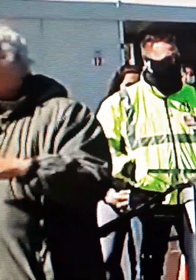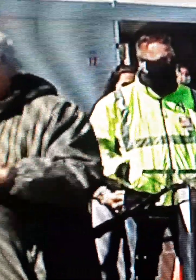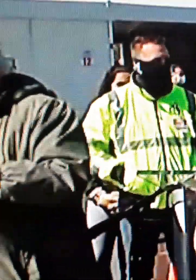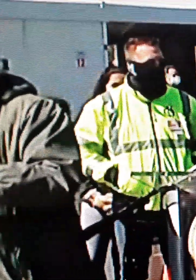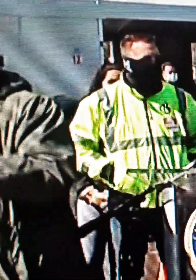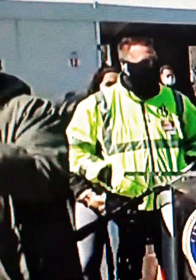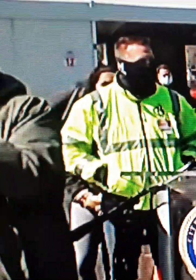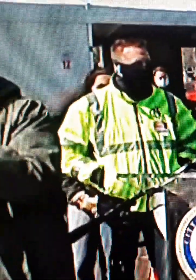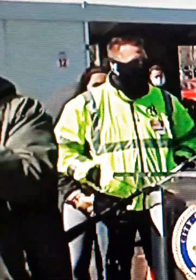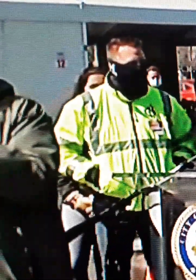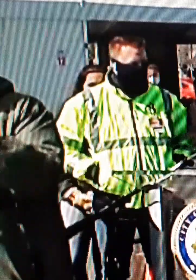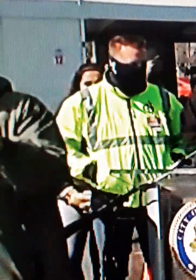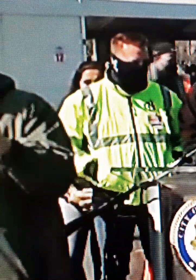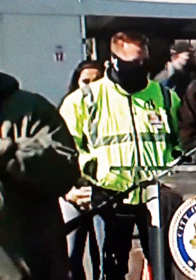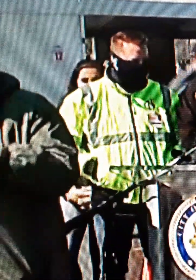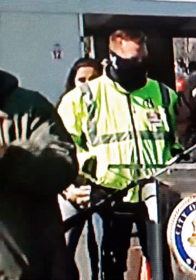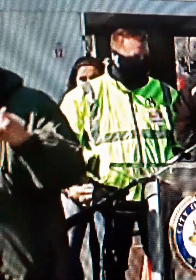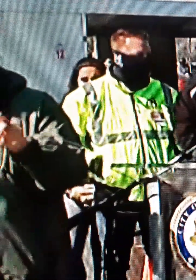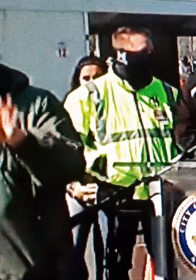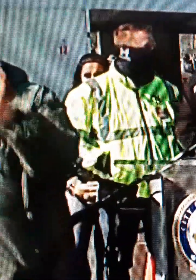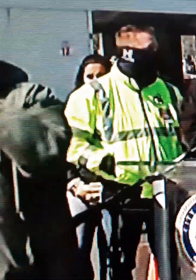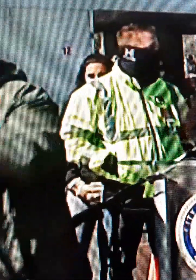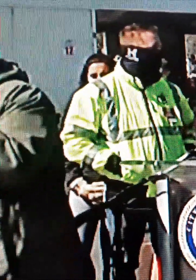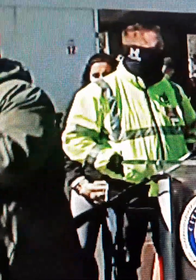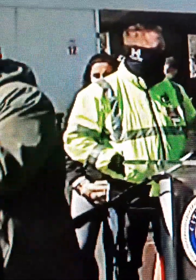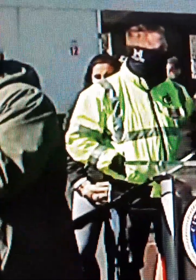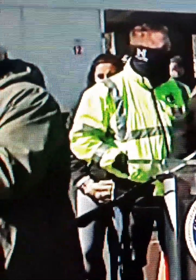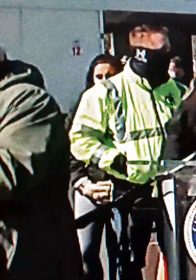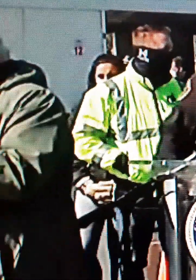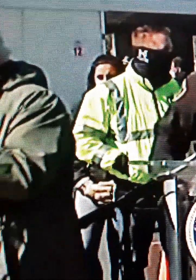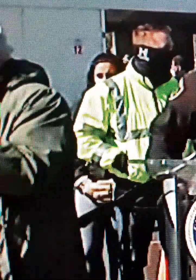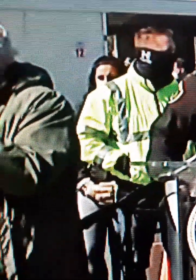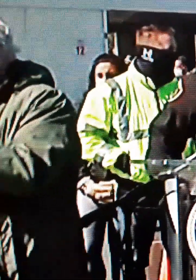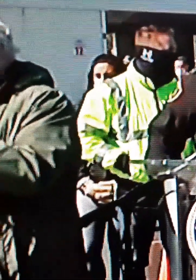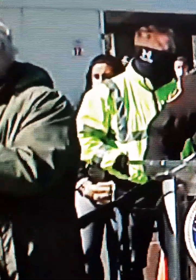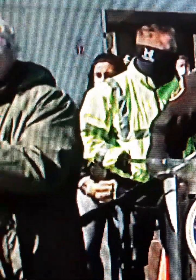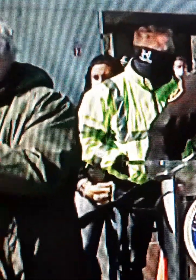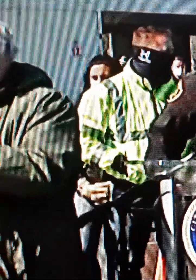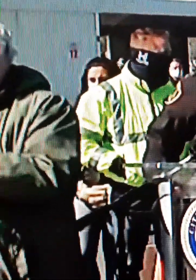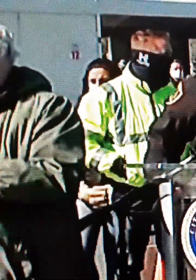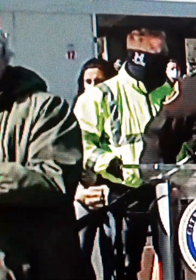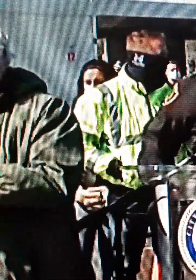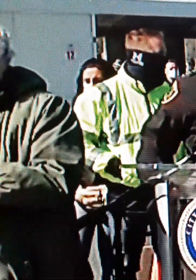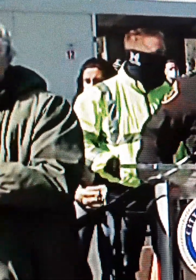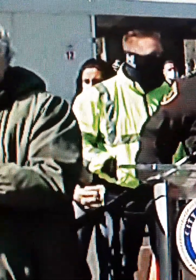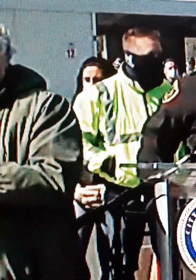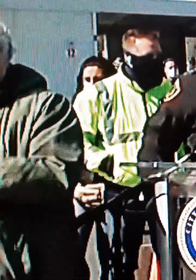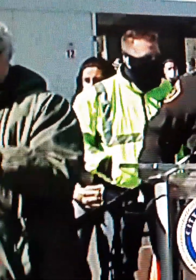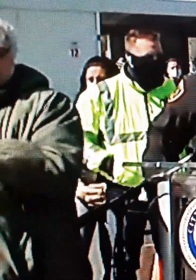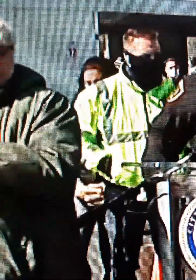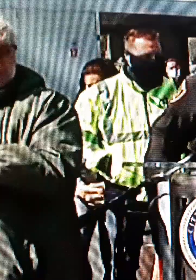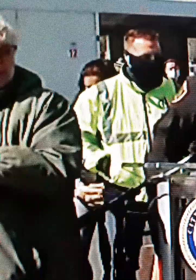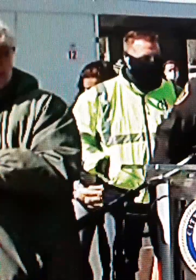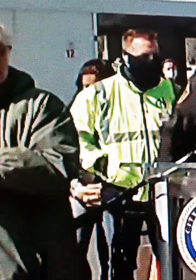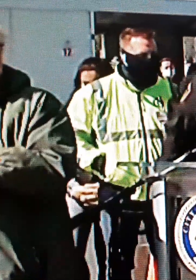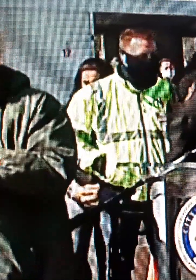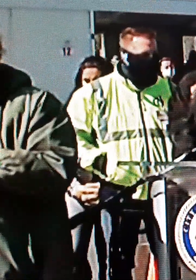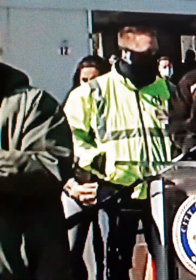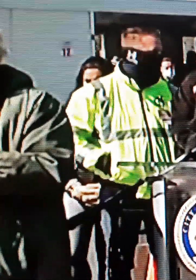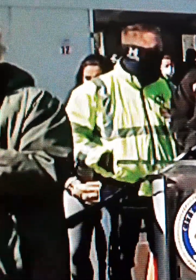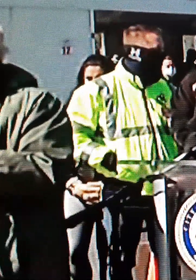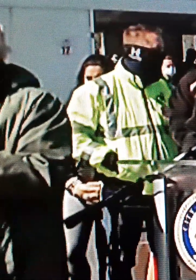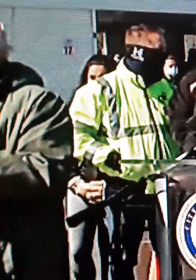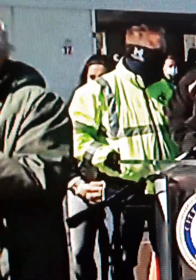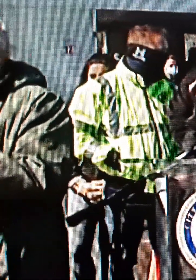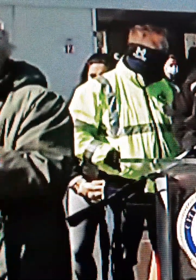pipe that are bursted. And most importantly, I've been told they're actually shutting off water pipes. So there's